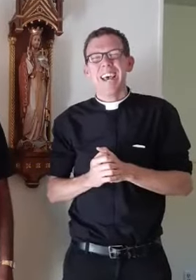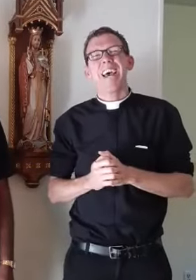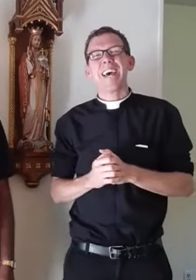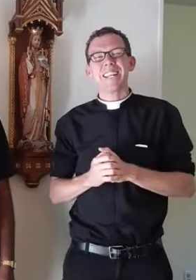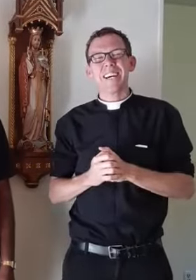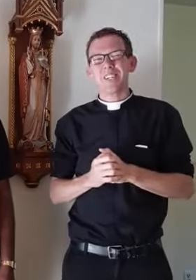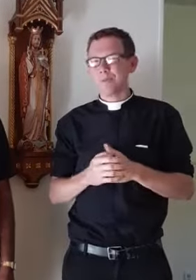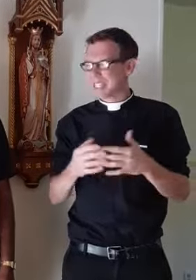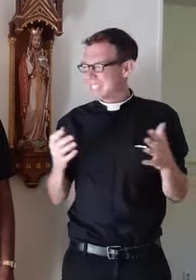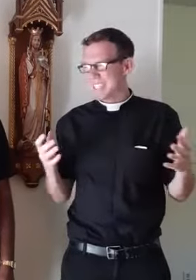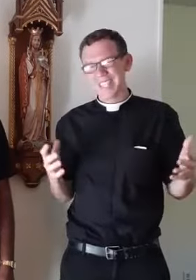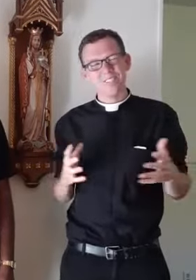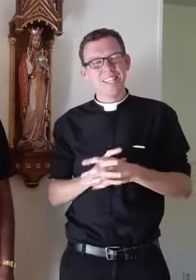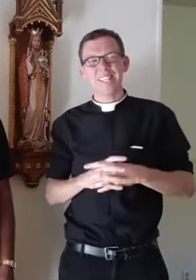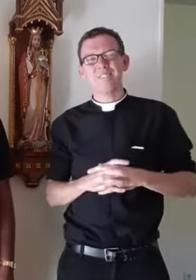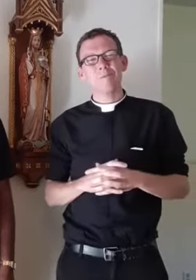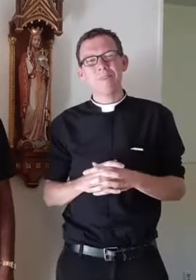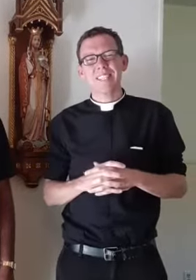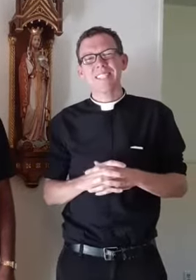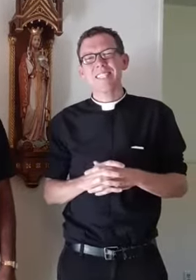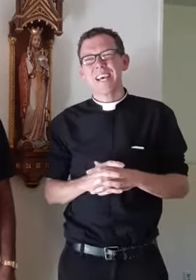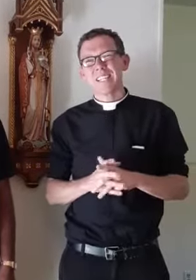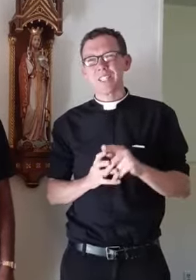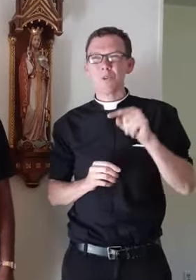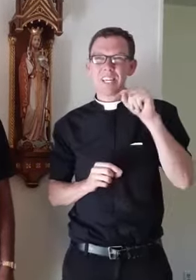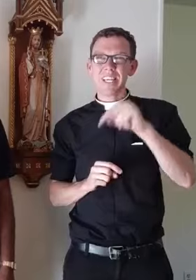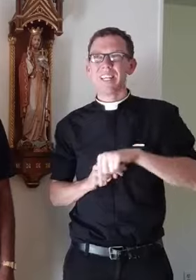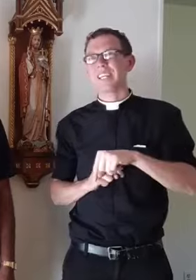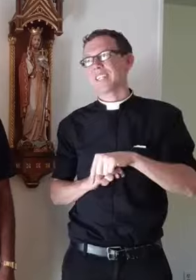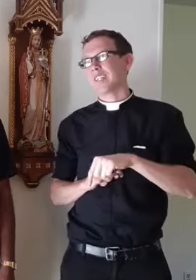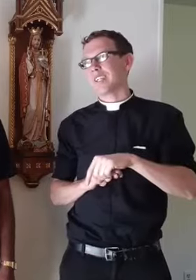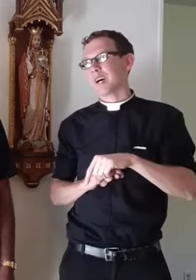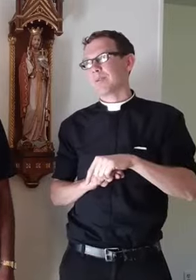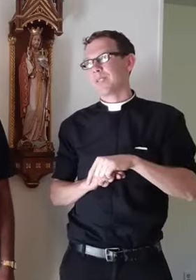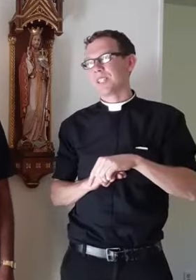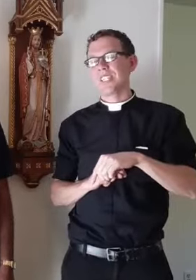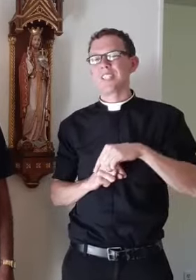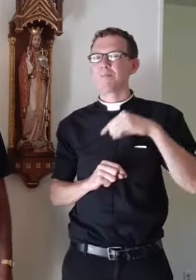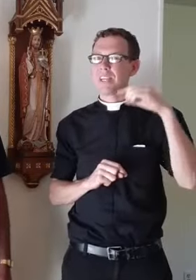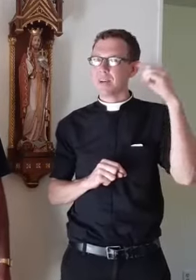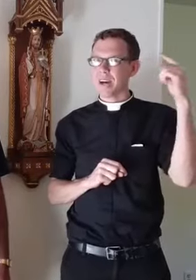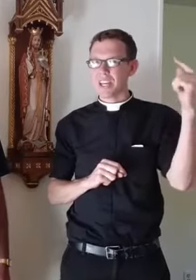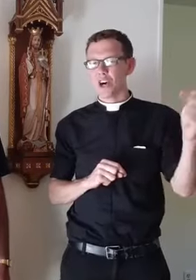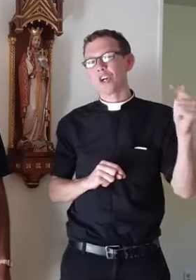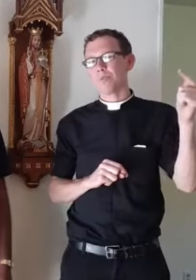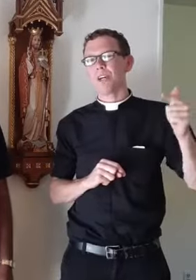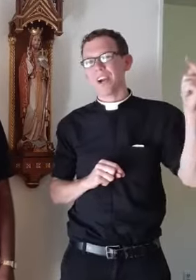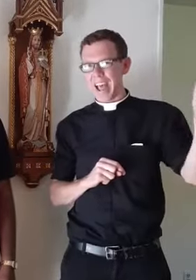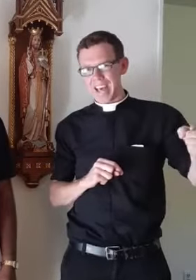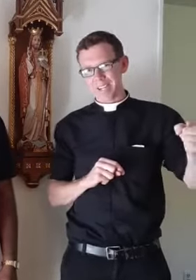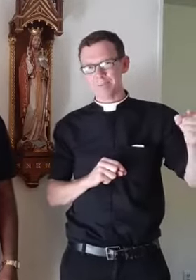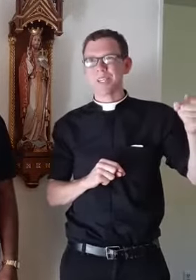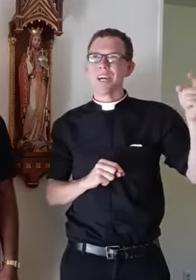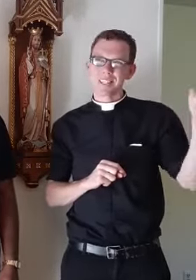and you'll be seeing him at the different masses. This weekend, I get the opportunity to be at my younger brother Adam's